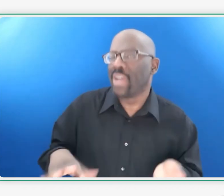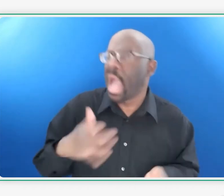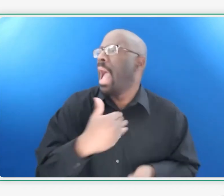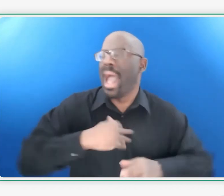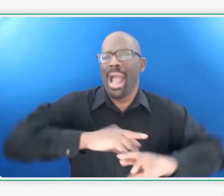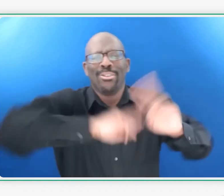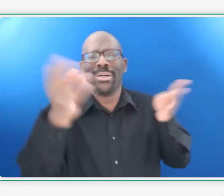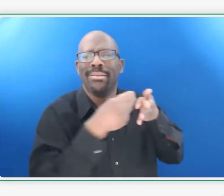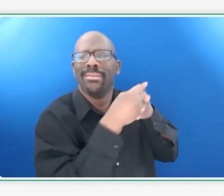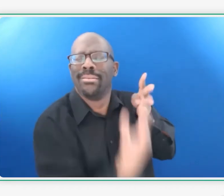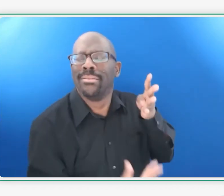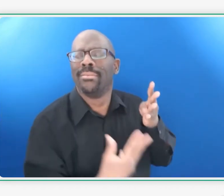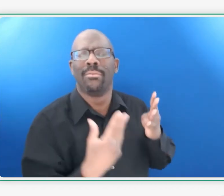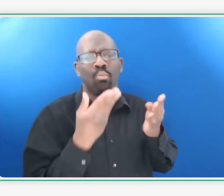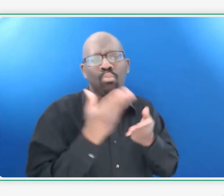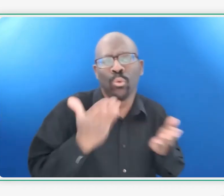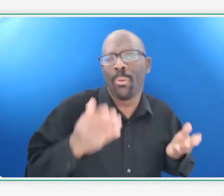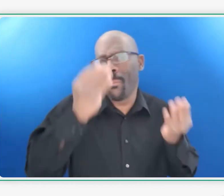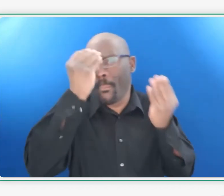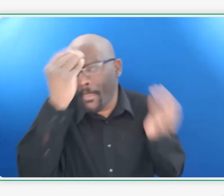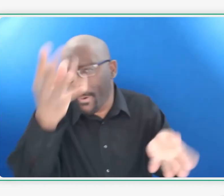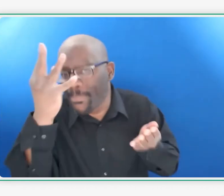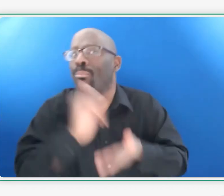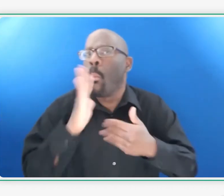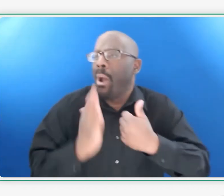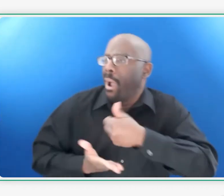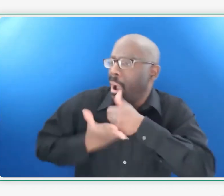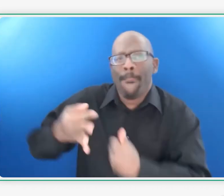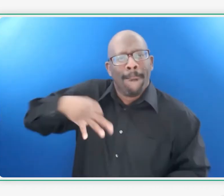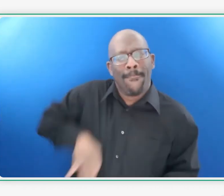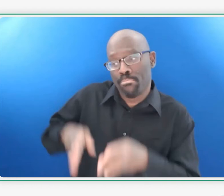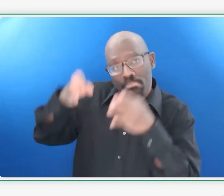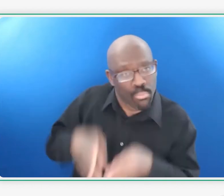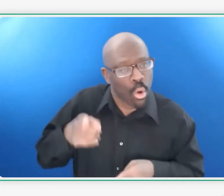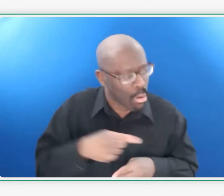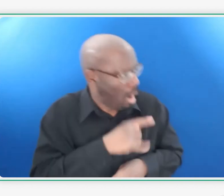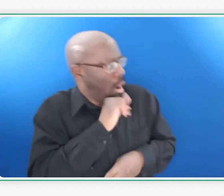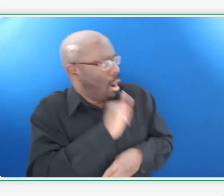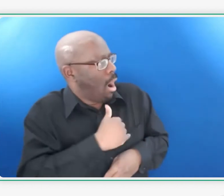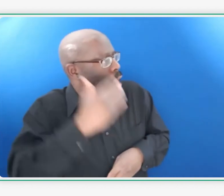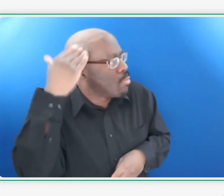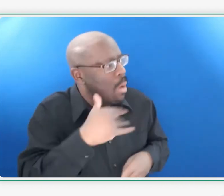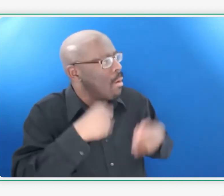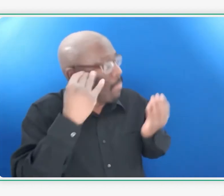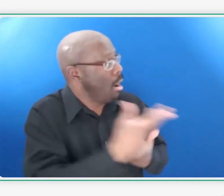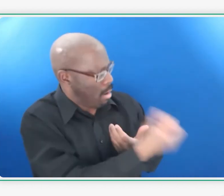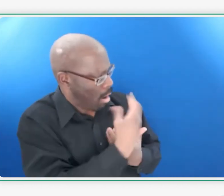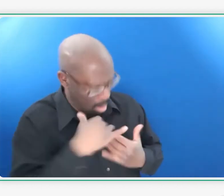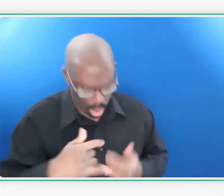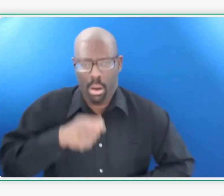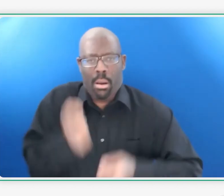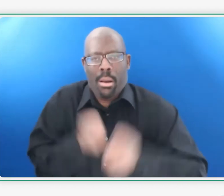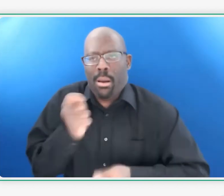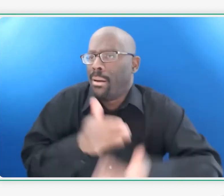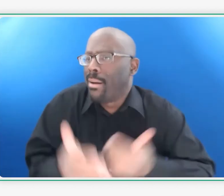financial struggles, someone else may be able to relate. Or maybe someone's already had that experience and they have resources that you can benefit from, or vice